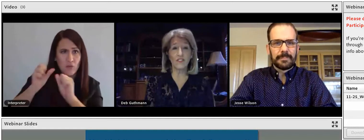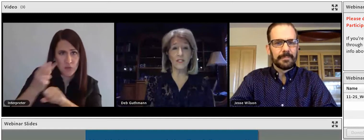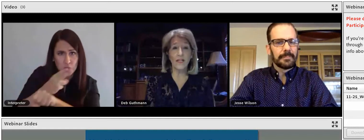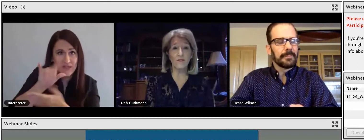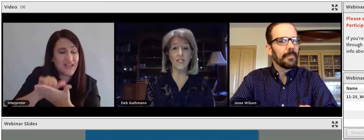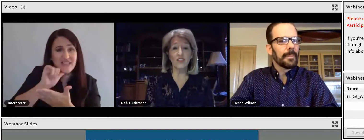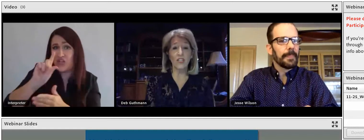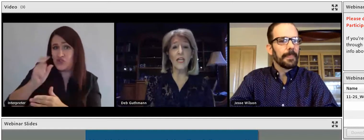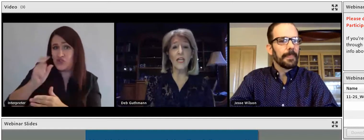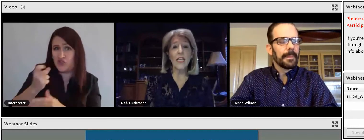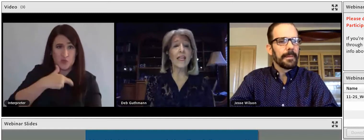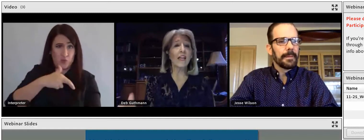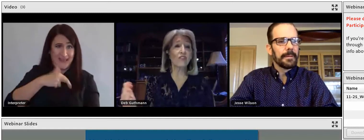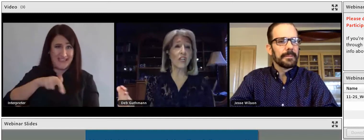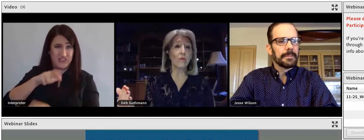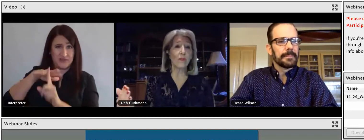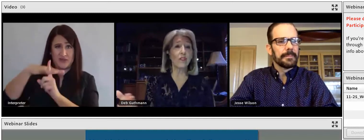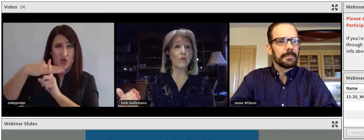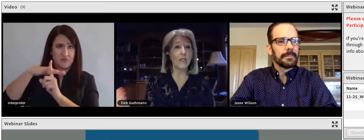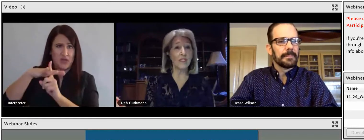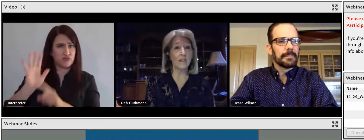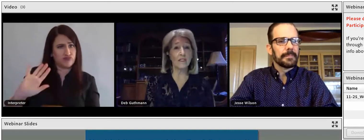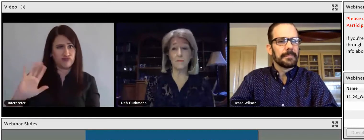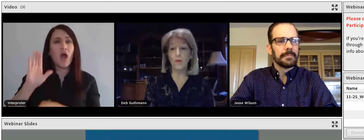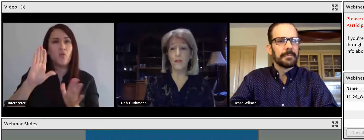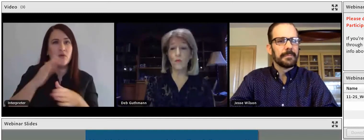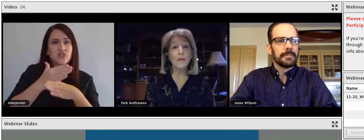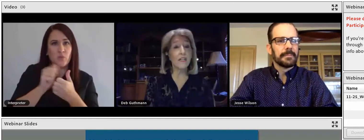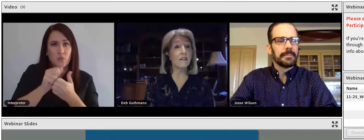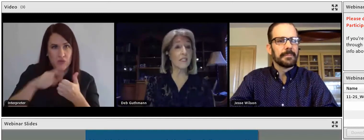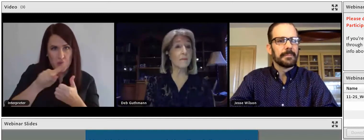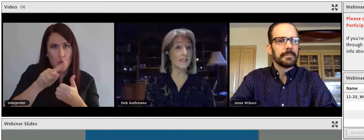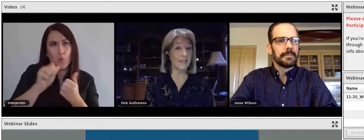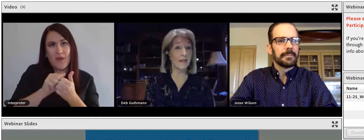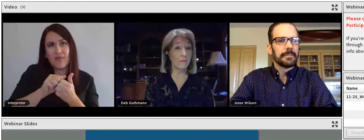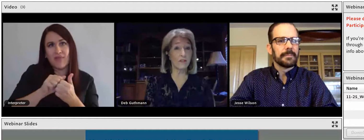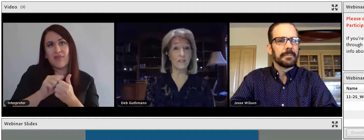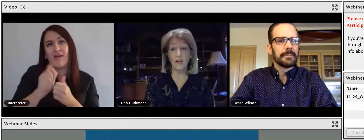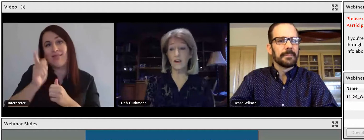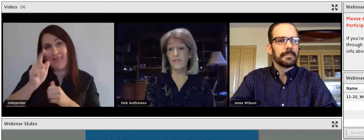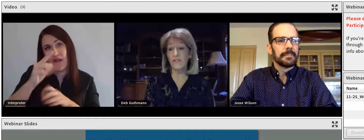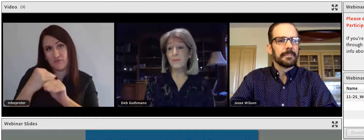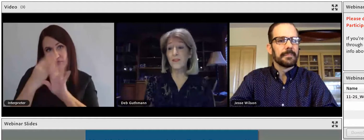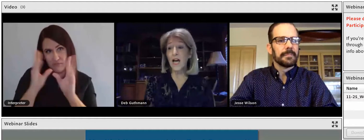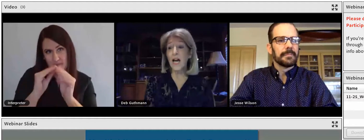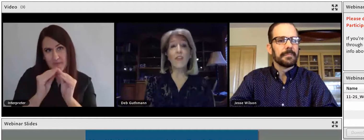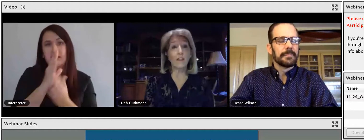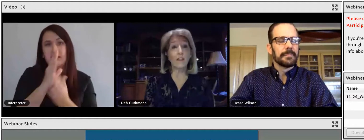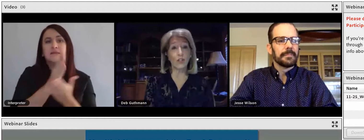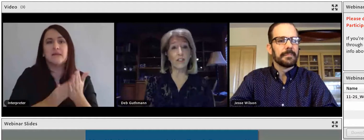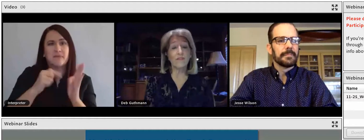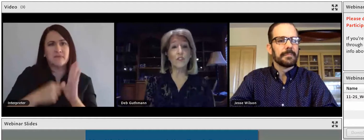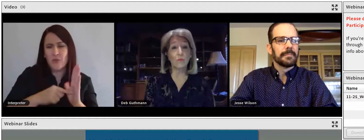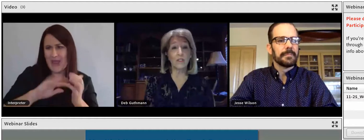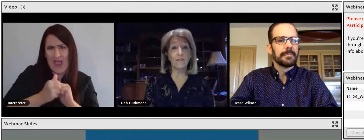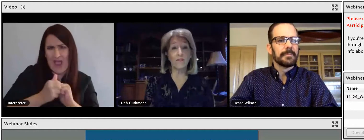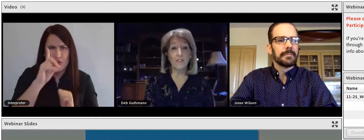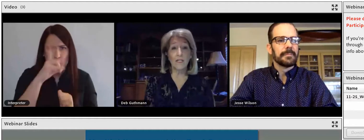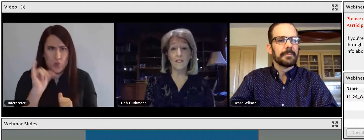a religious connotation. And I'll share with you in a subsequent webinar some examples of how that